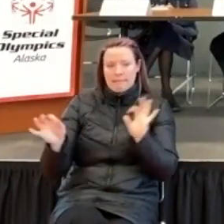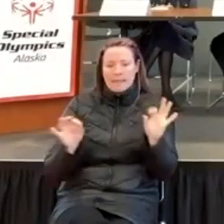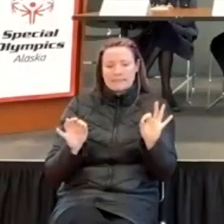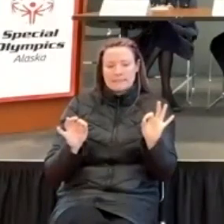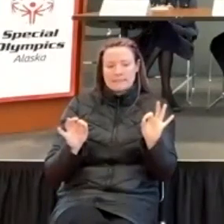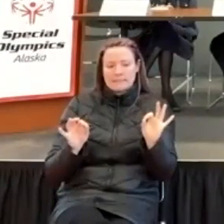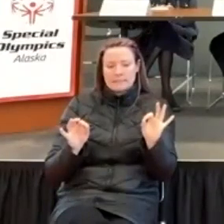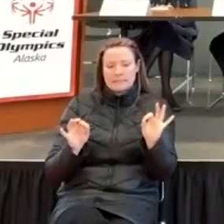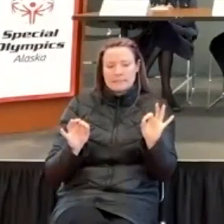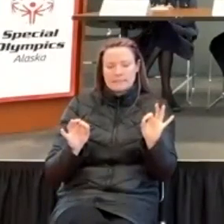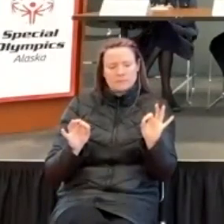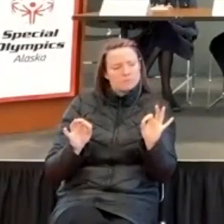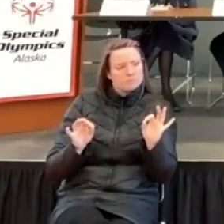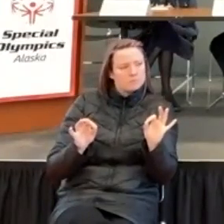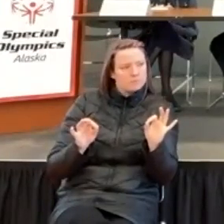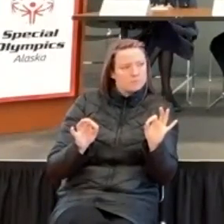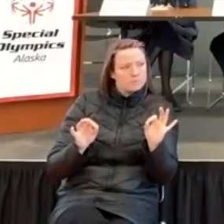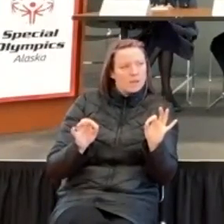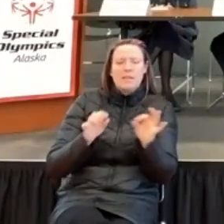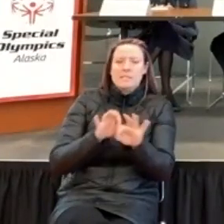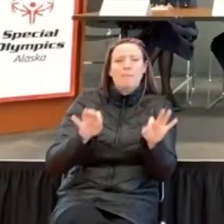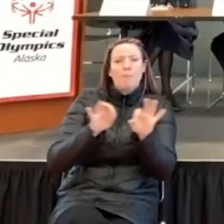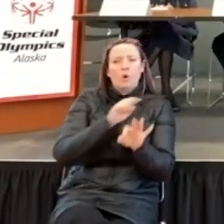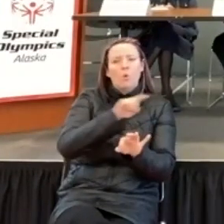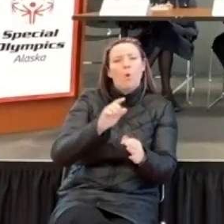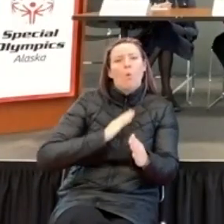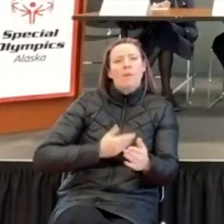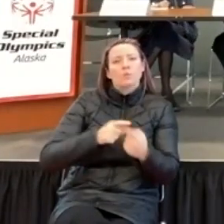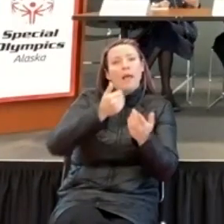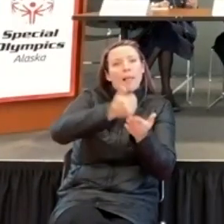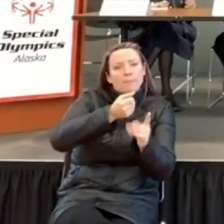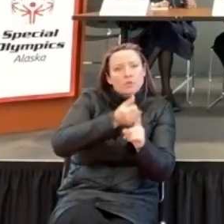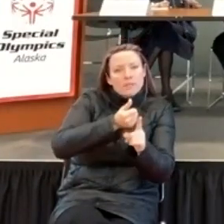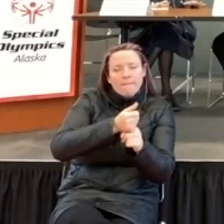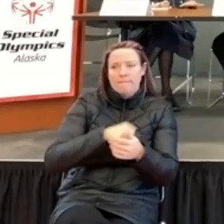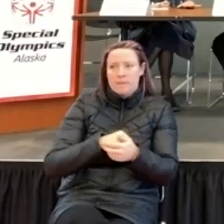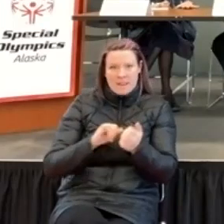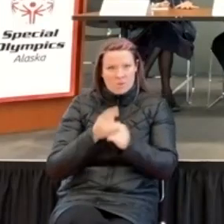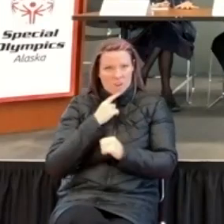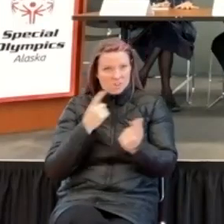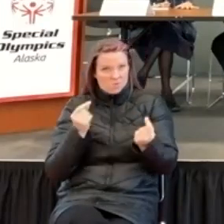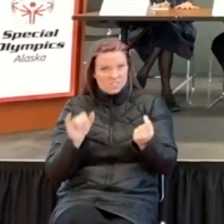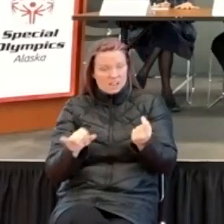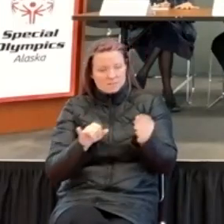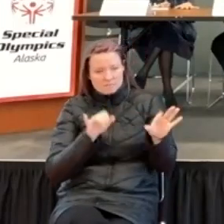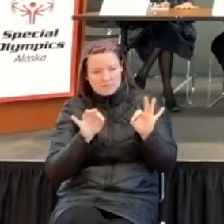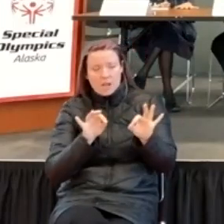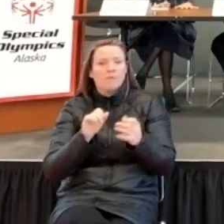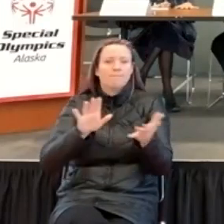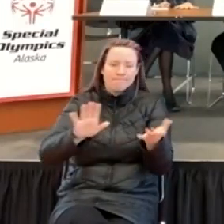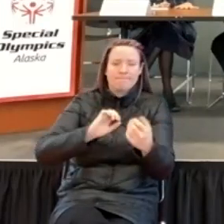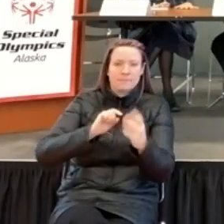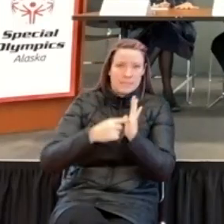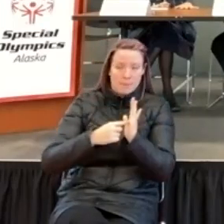help themselves. And to tell you how I do that, like during COVID, I got